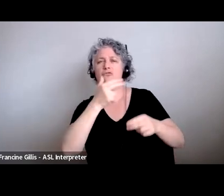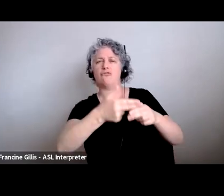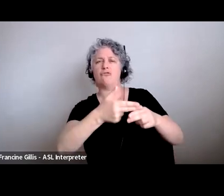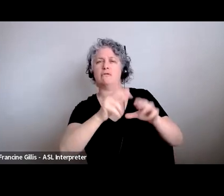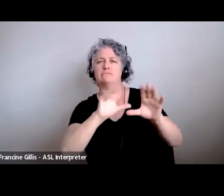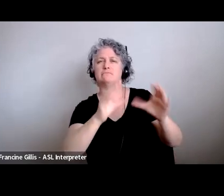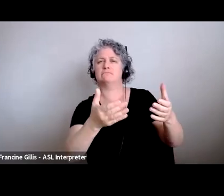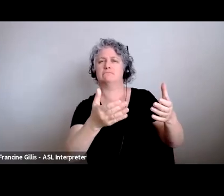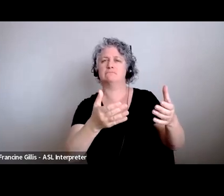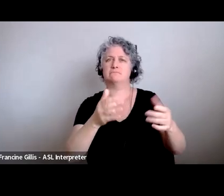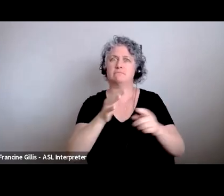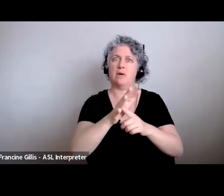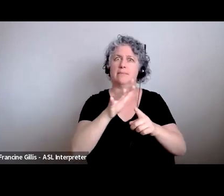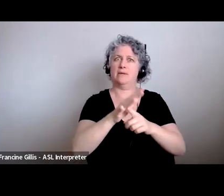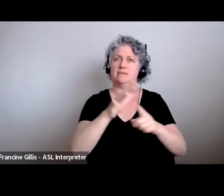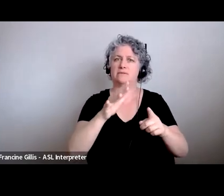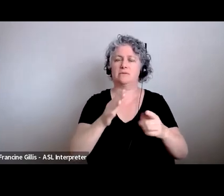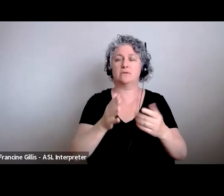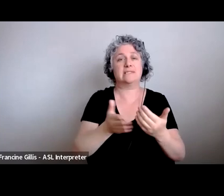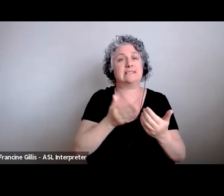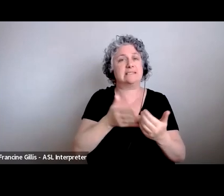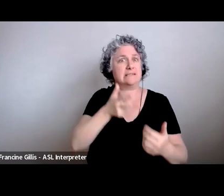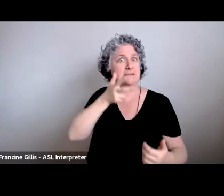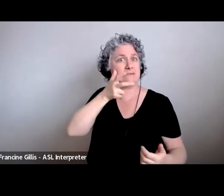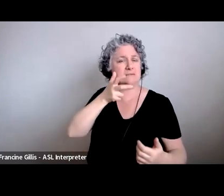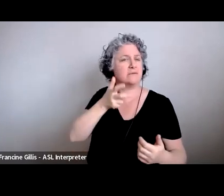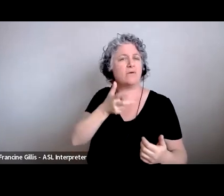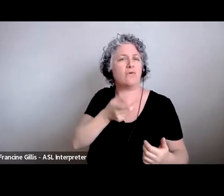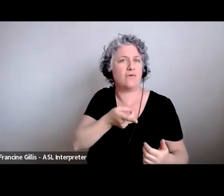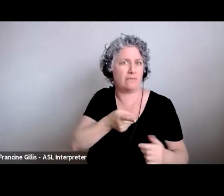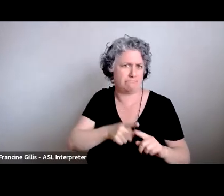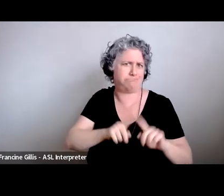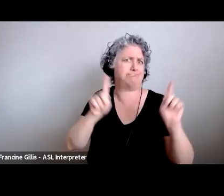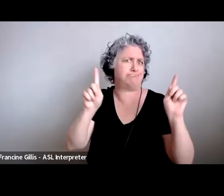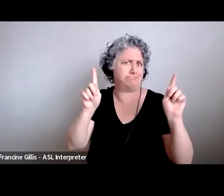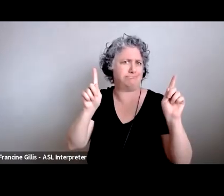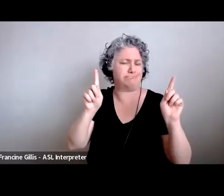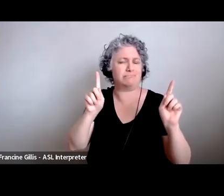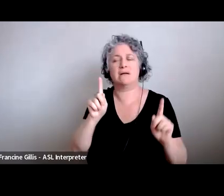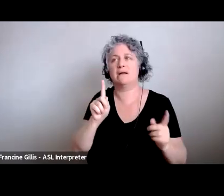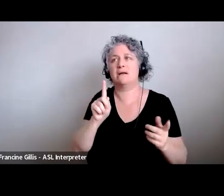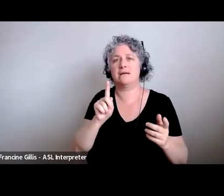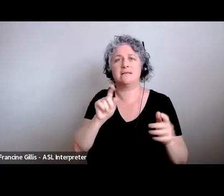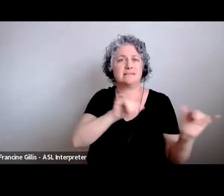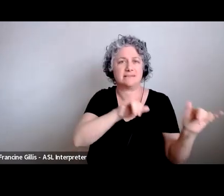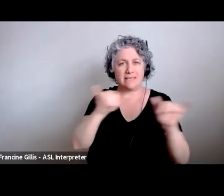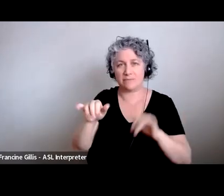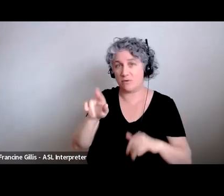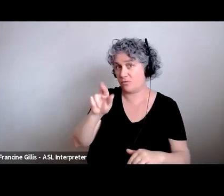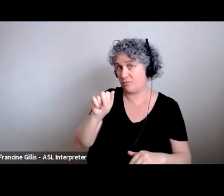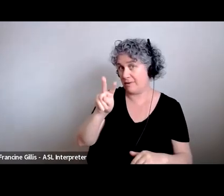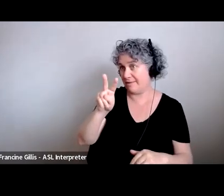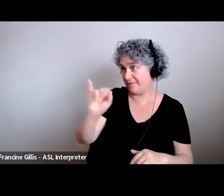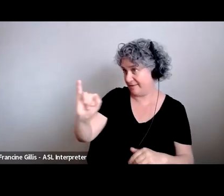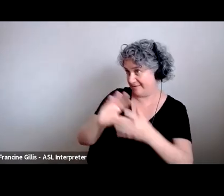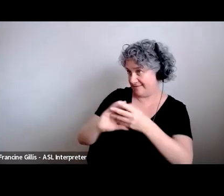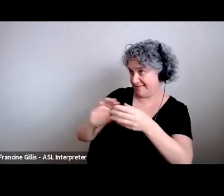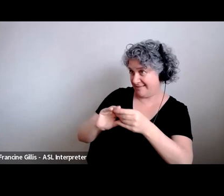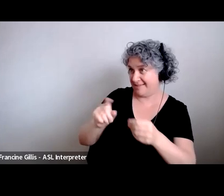or kind of in the easy listening vein. So much like Ravi,